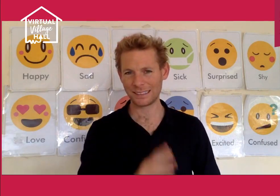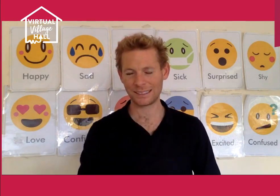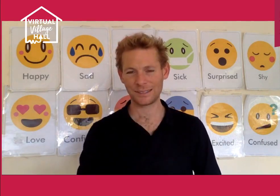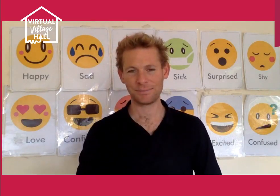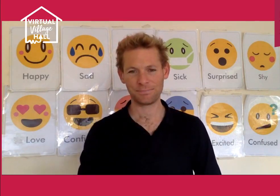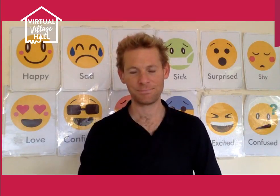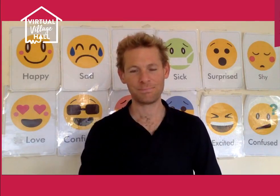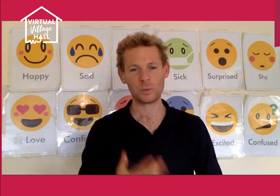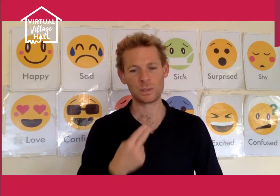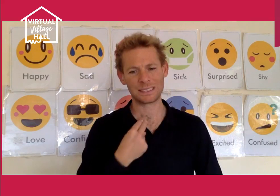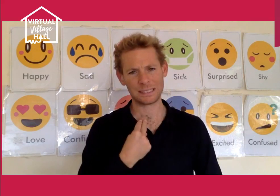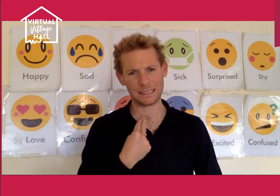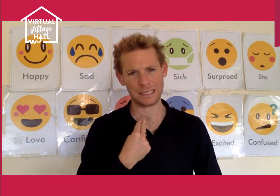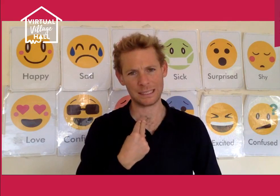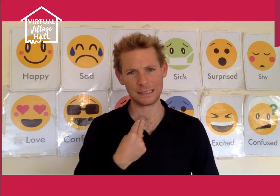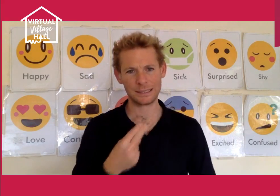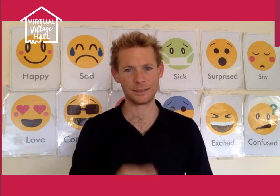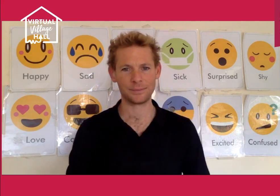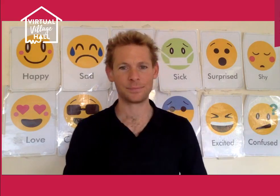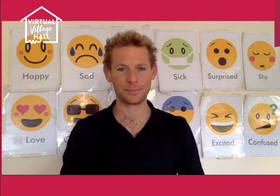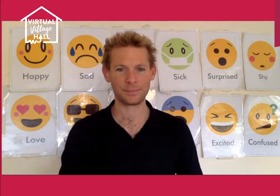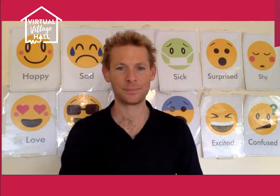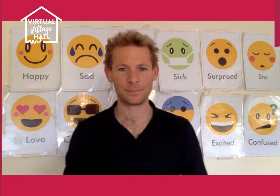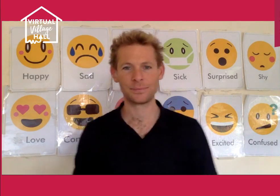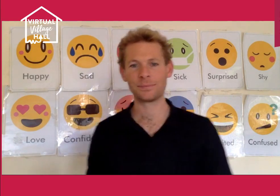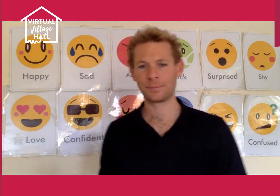Sad. Or sad.